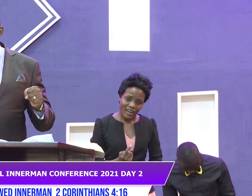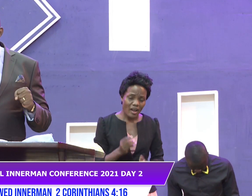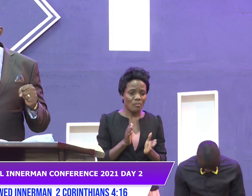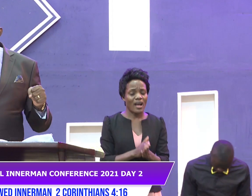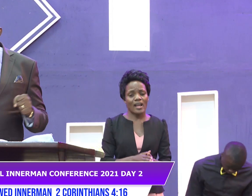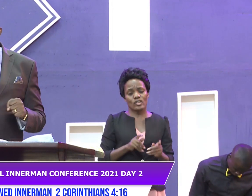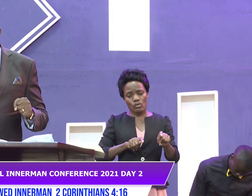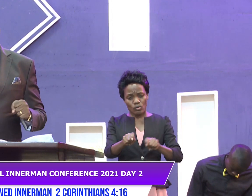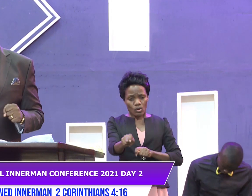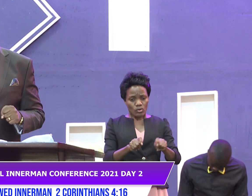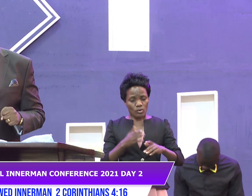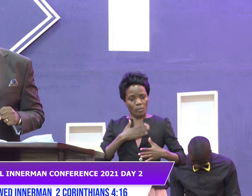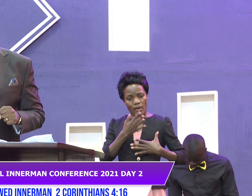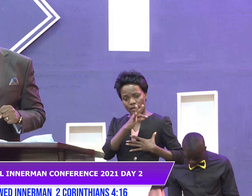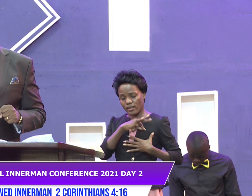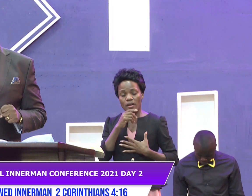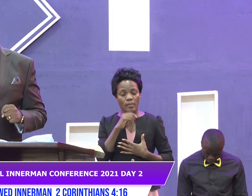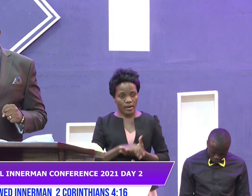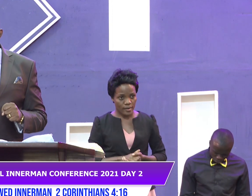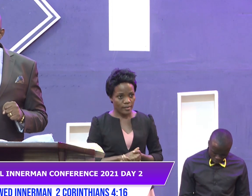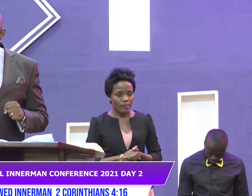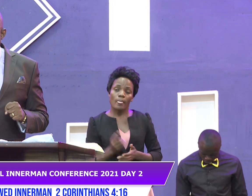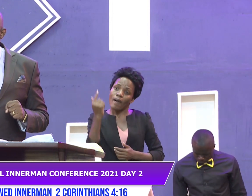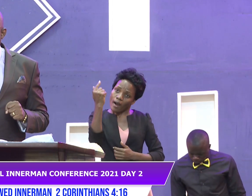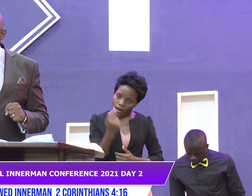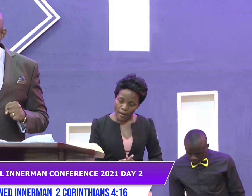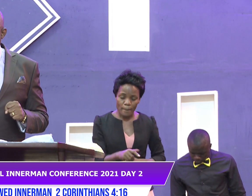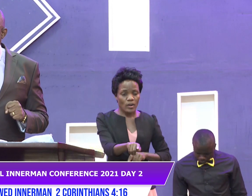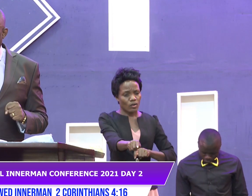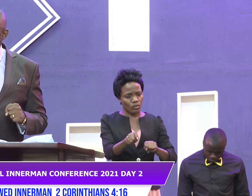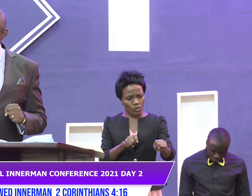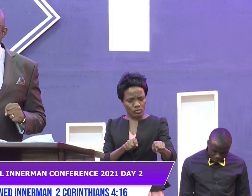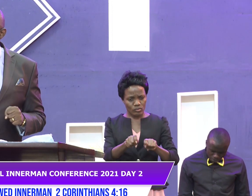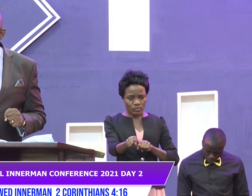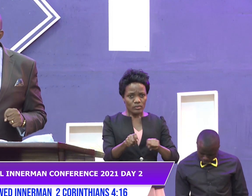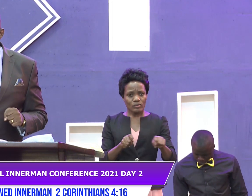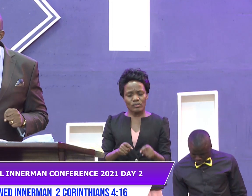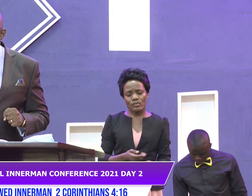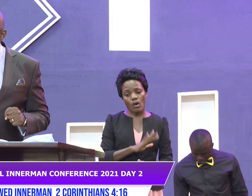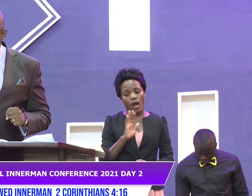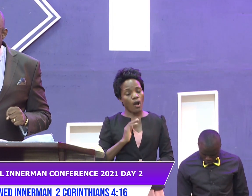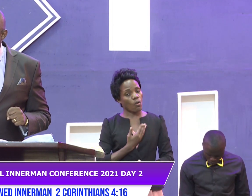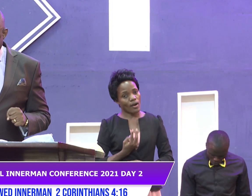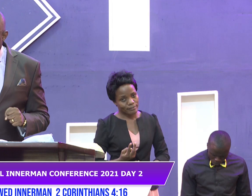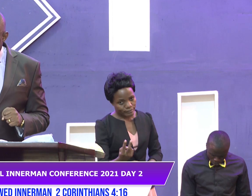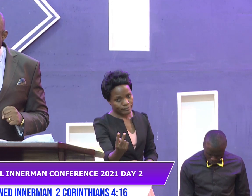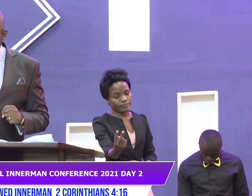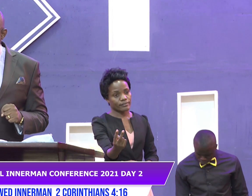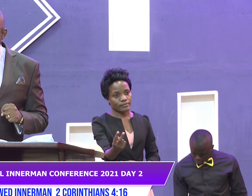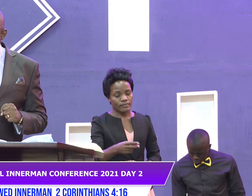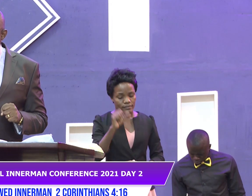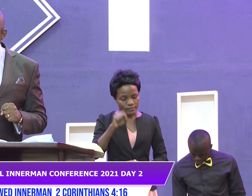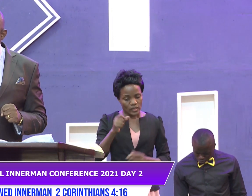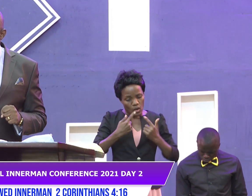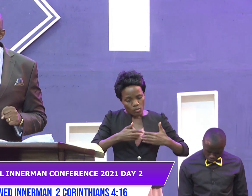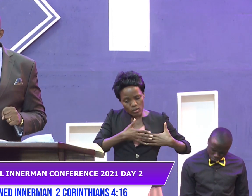muntu wa fobo muna. Come and reign in our inner man. We gazanye mulugendo lwa fe. Come and reign in our journey. Ye twe